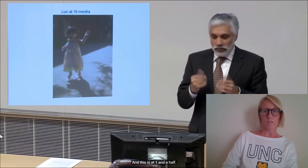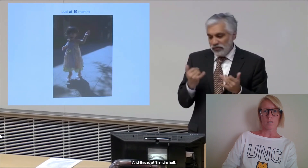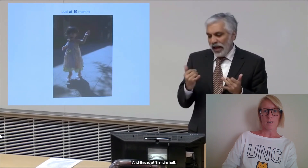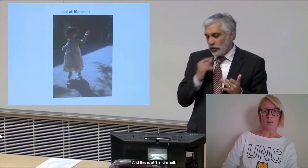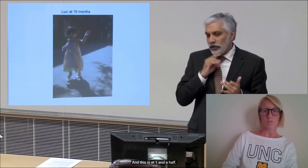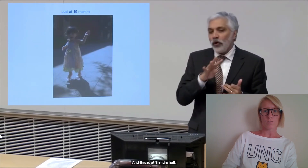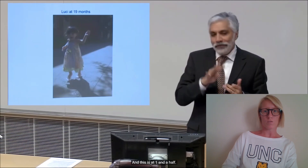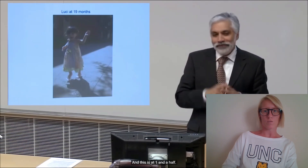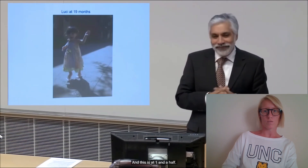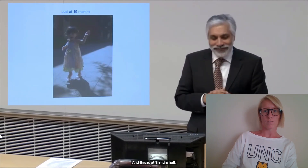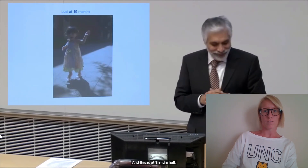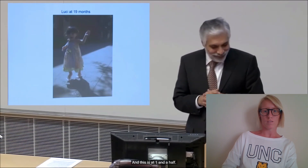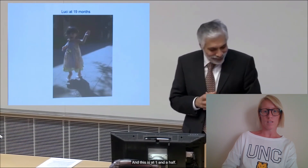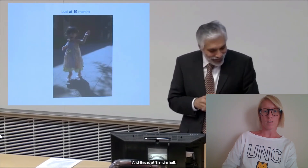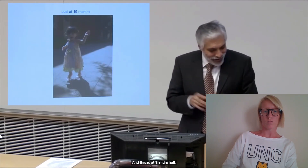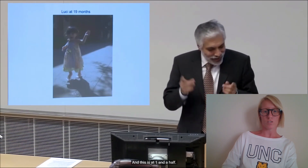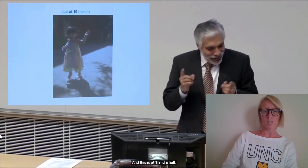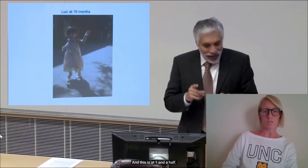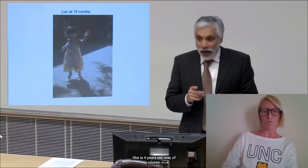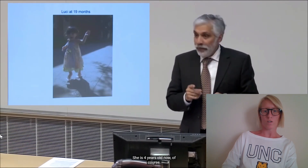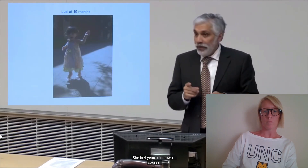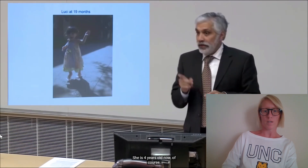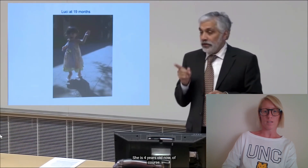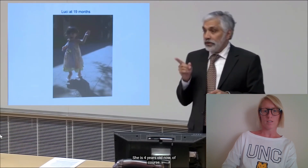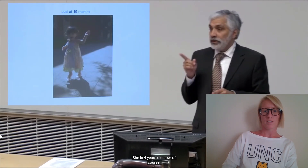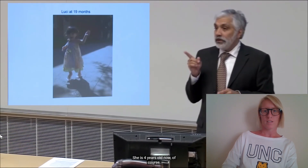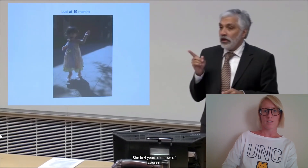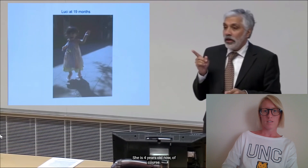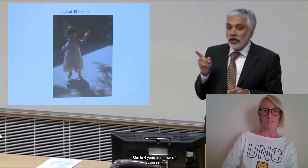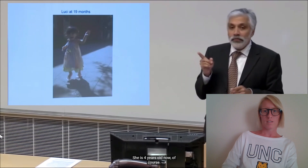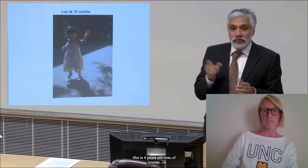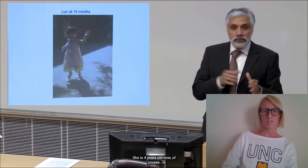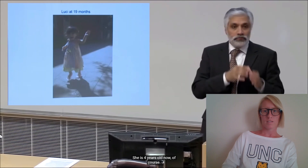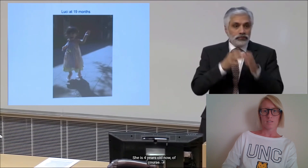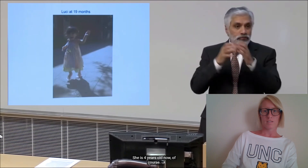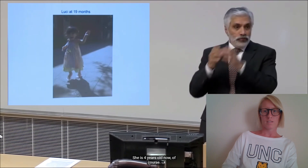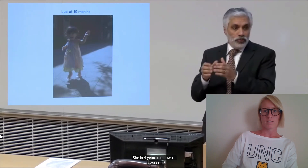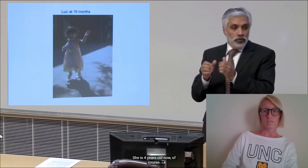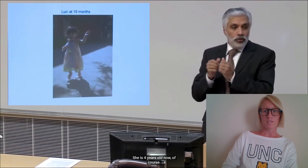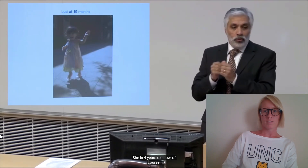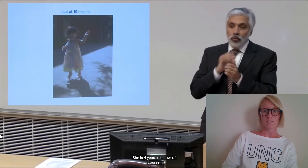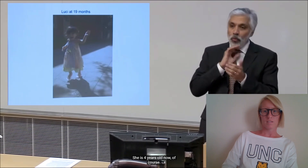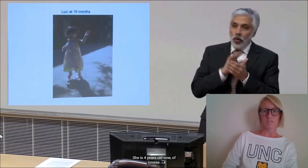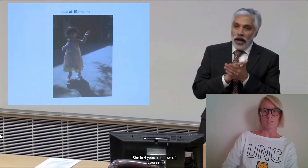And this is at 1.5. She's 4 years old now, of course.